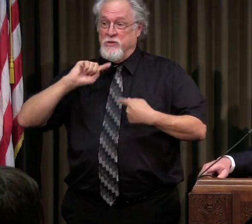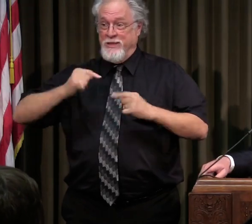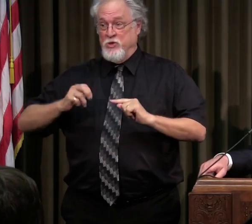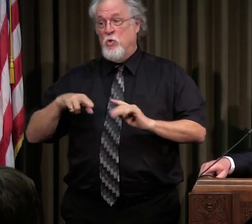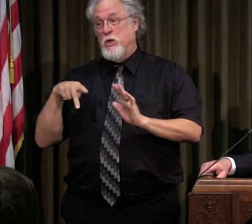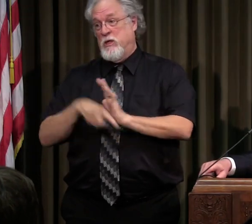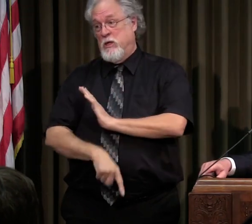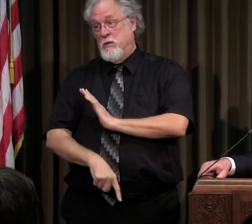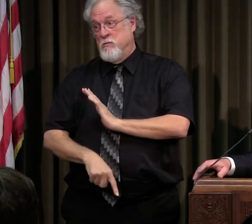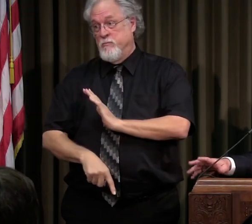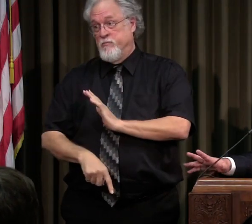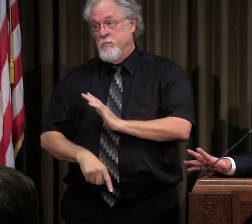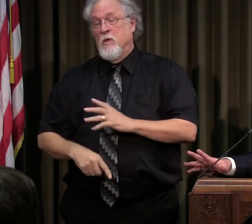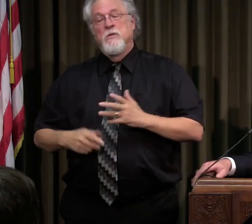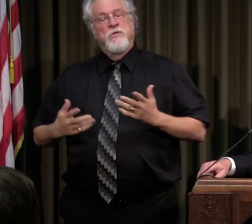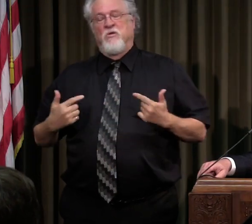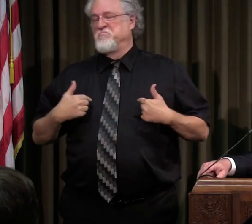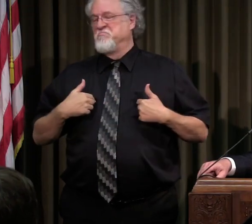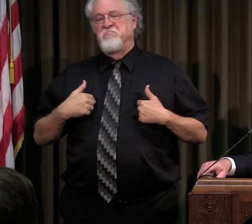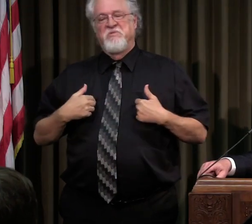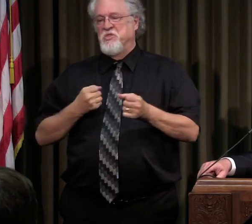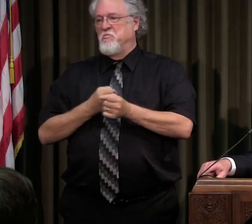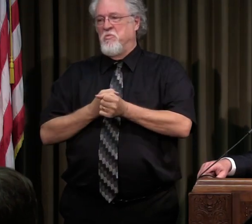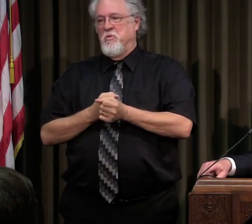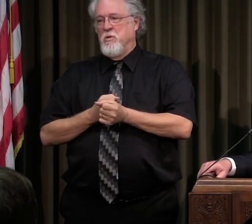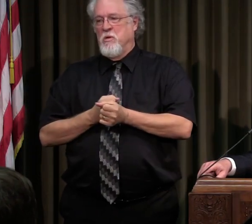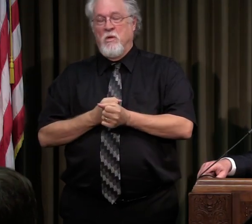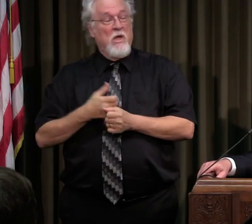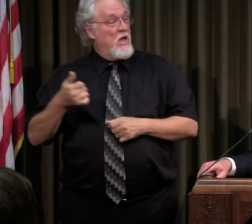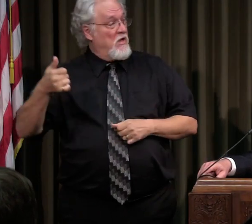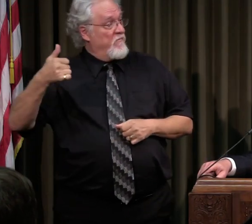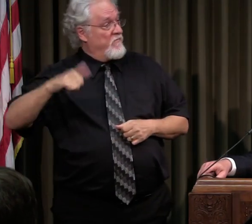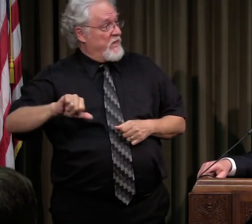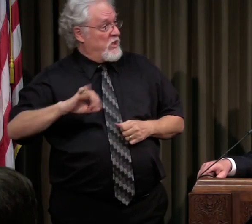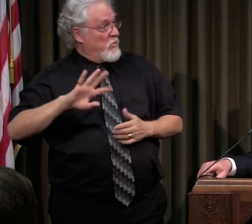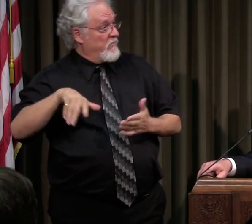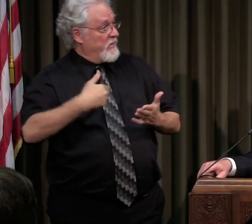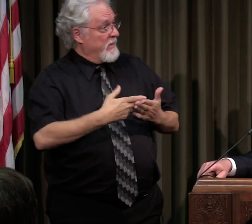killed, and so I don't support that. Would you veto it if it gets